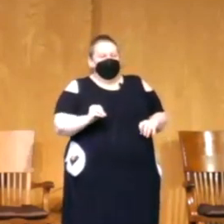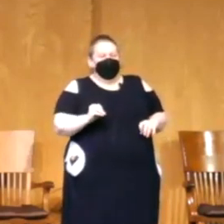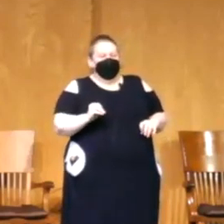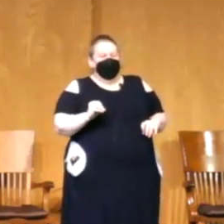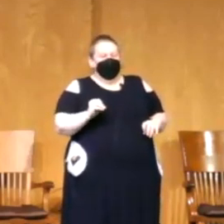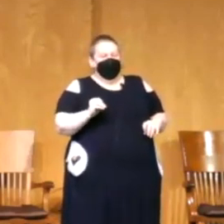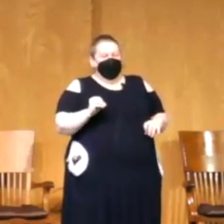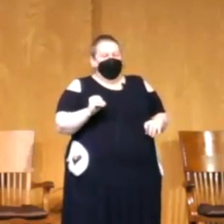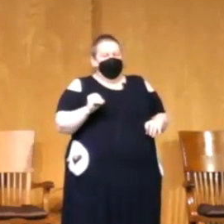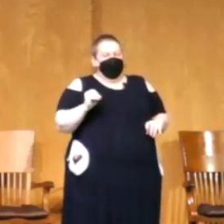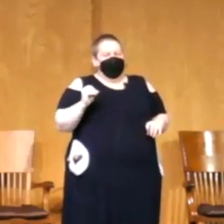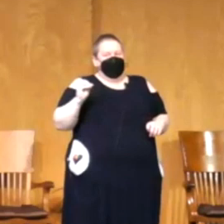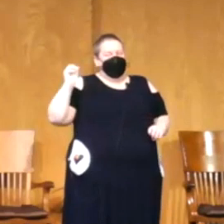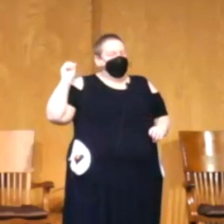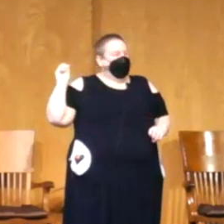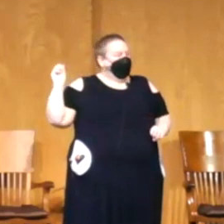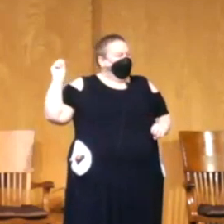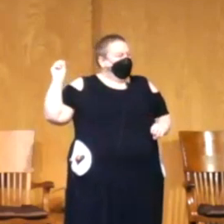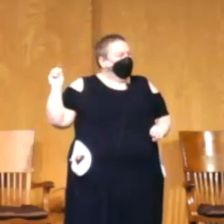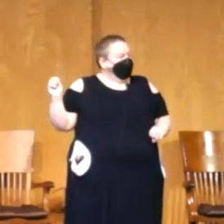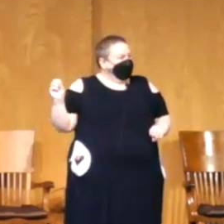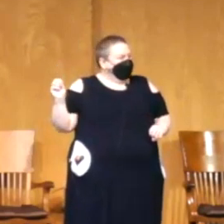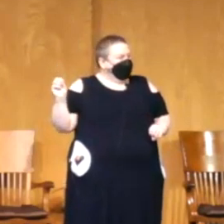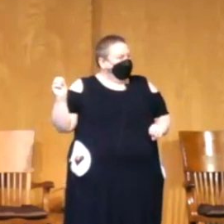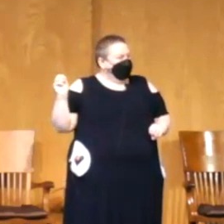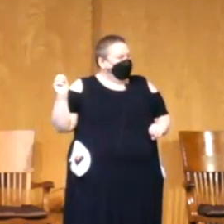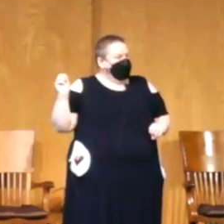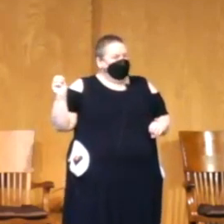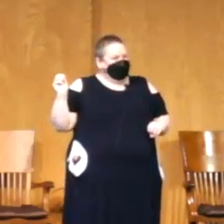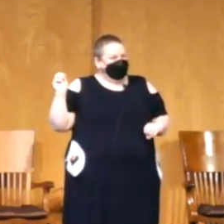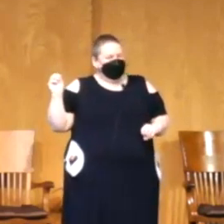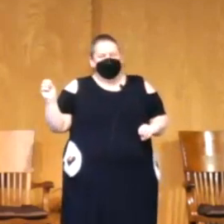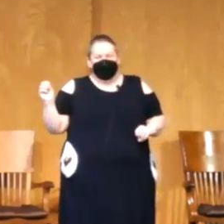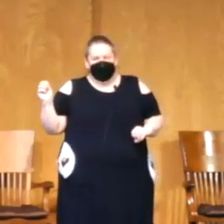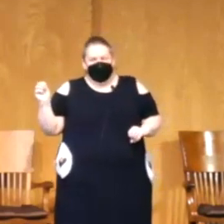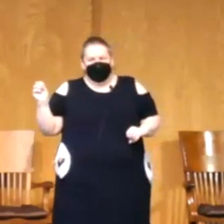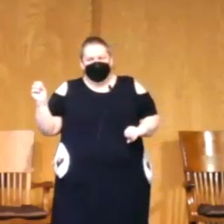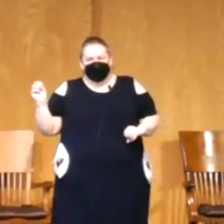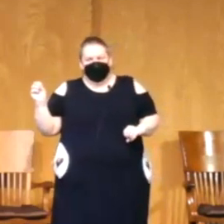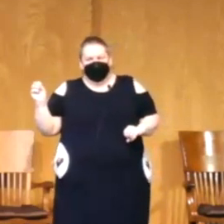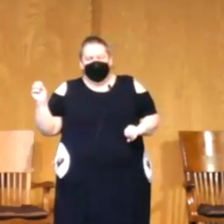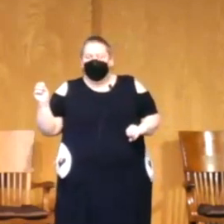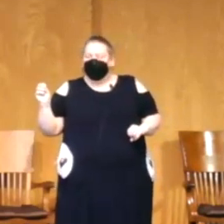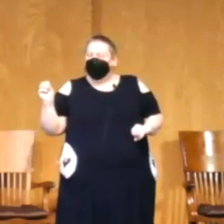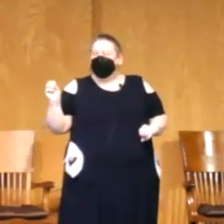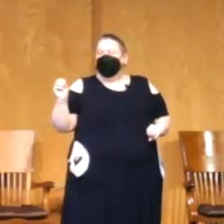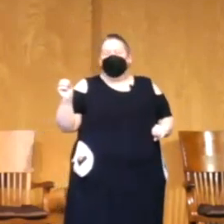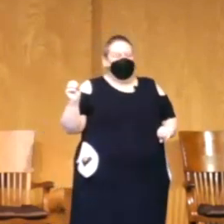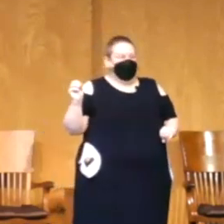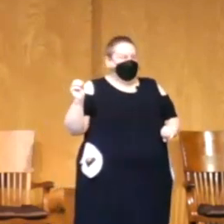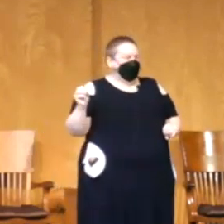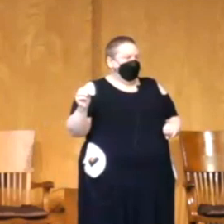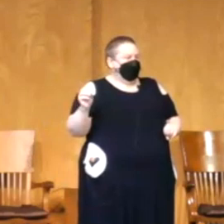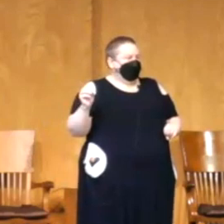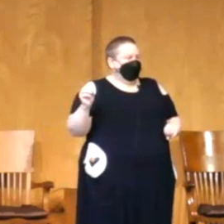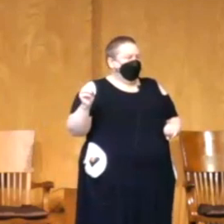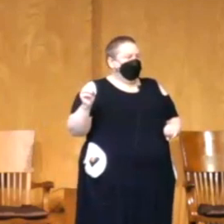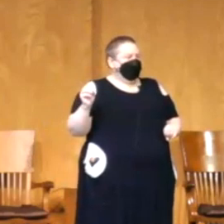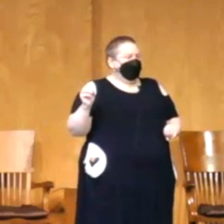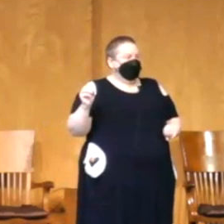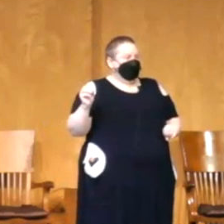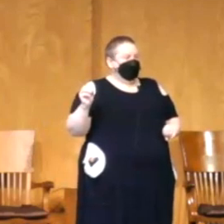messages that that voice has declared and continues to